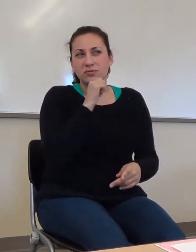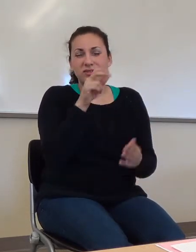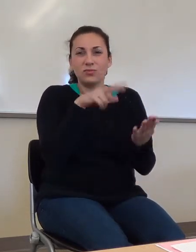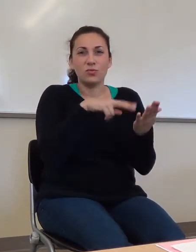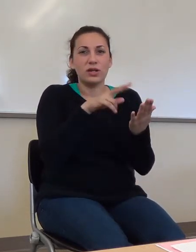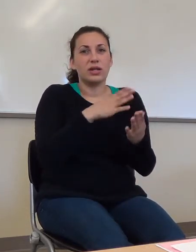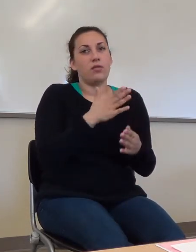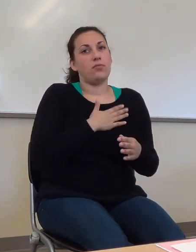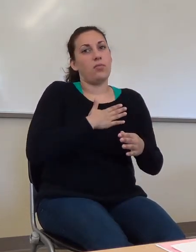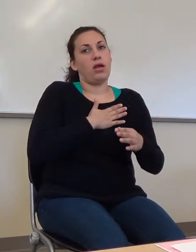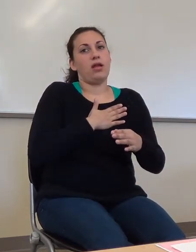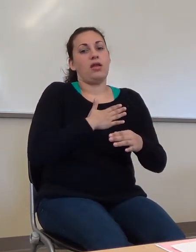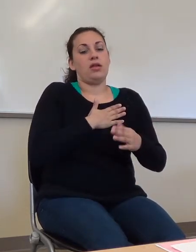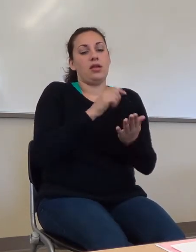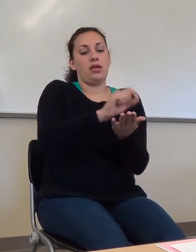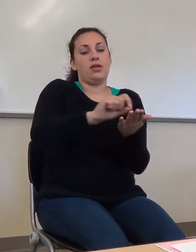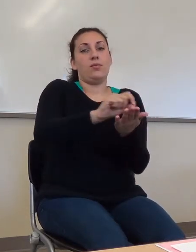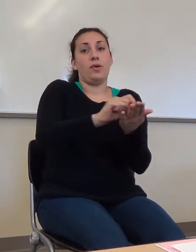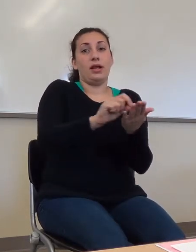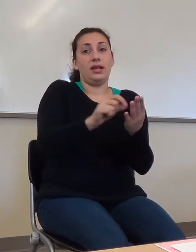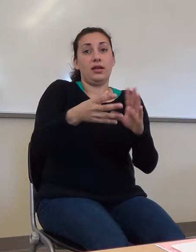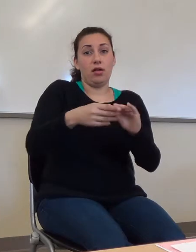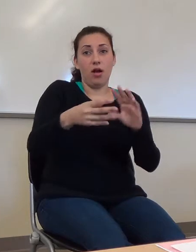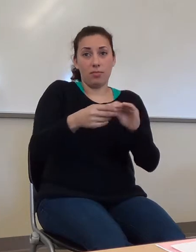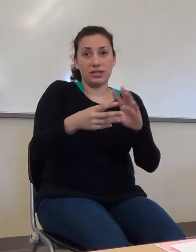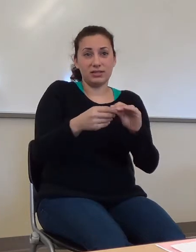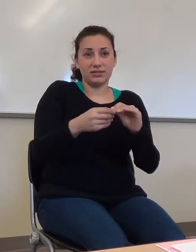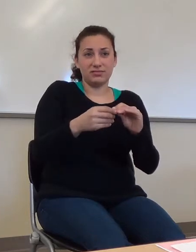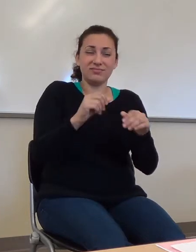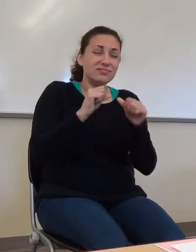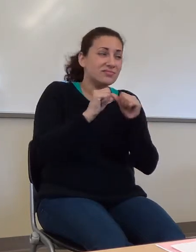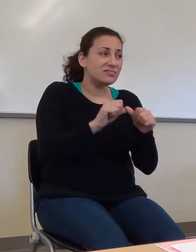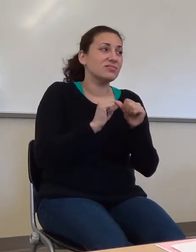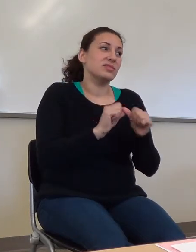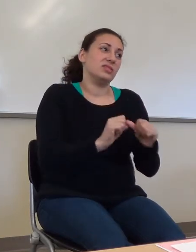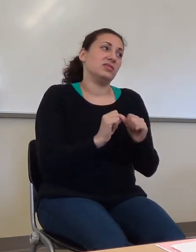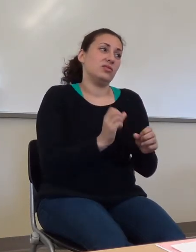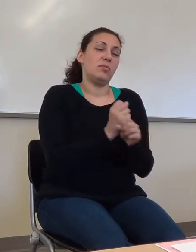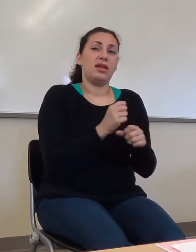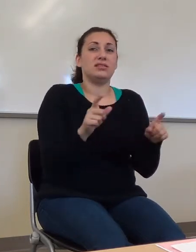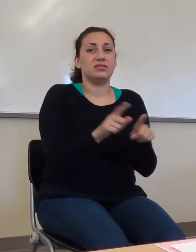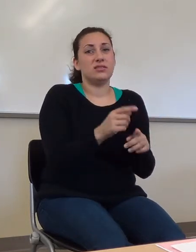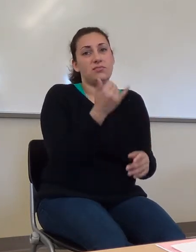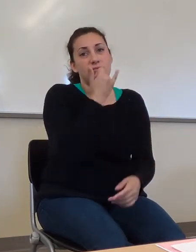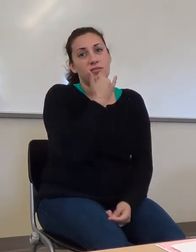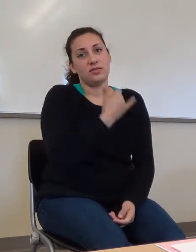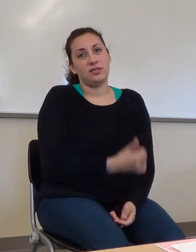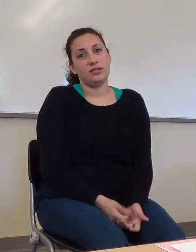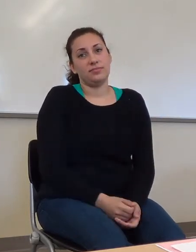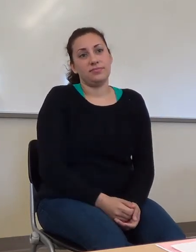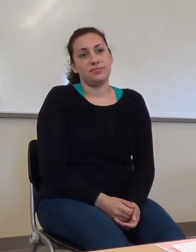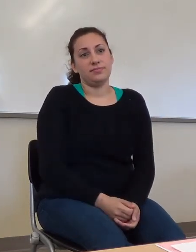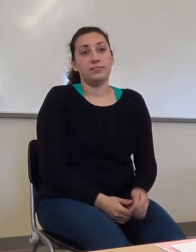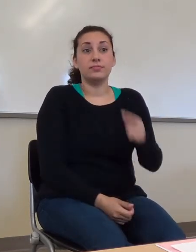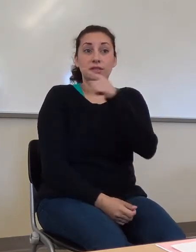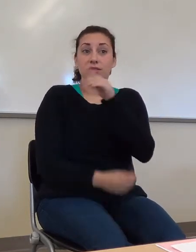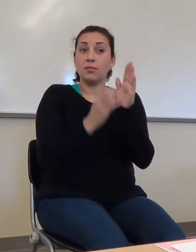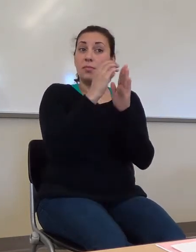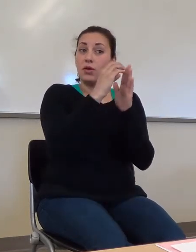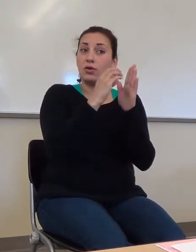my comments on the papers and they continue to make the same mistake. This paragraph is saying